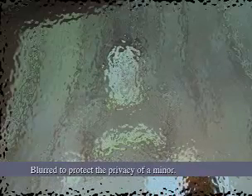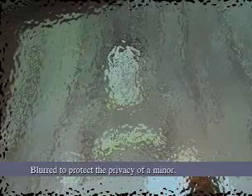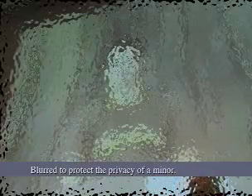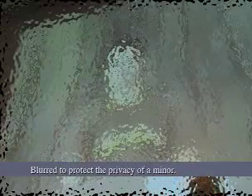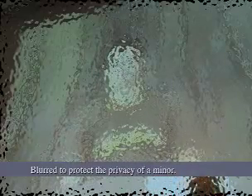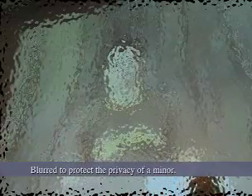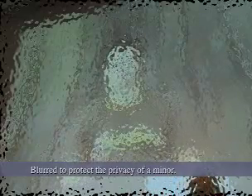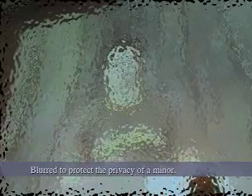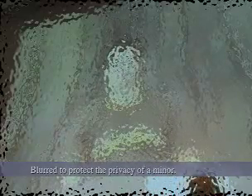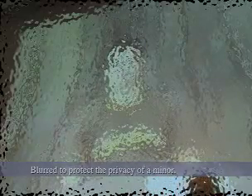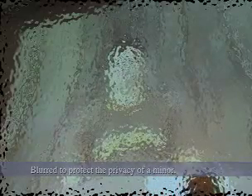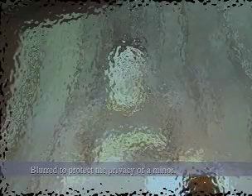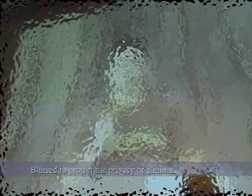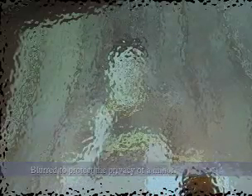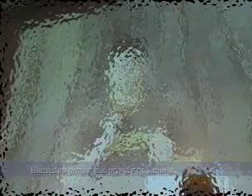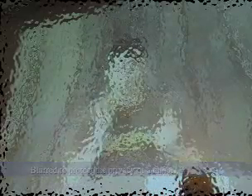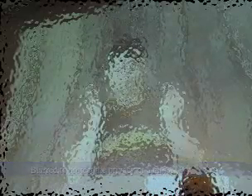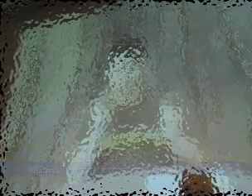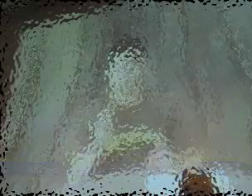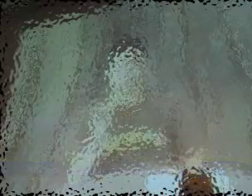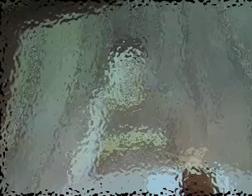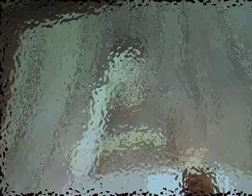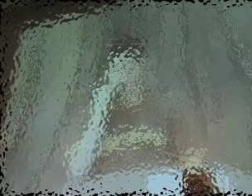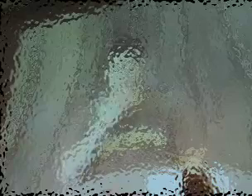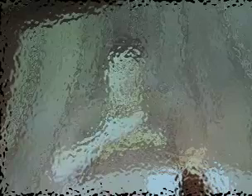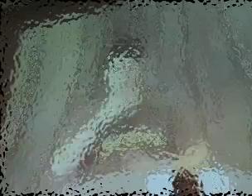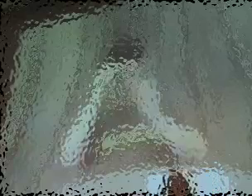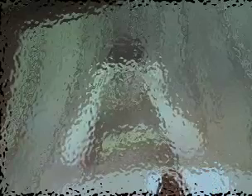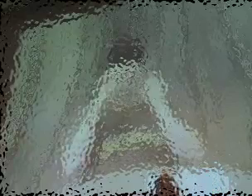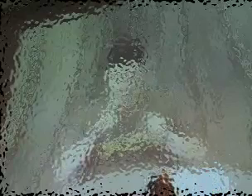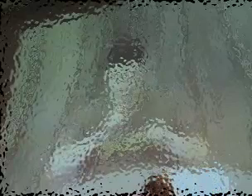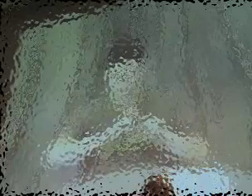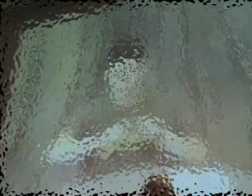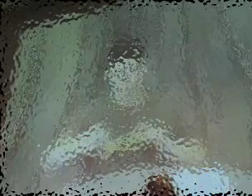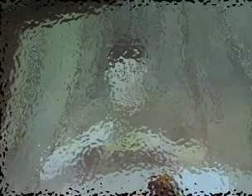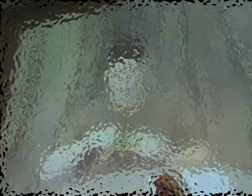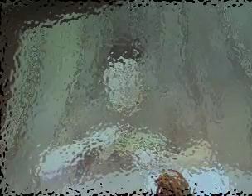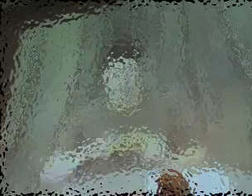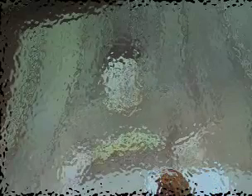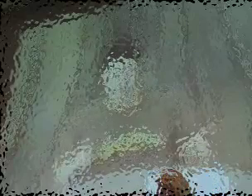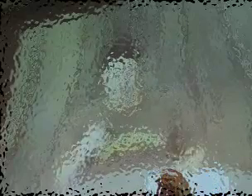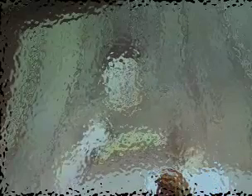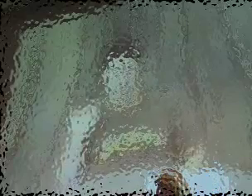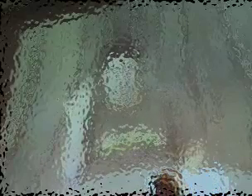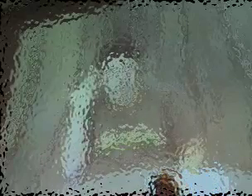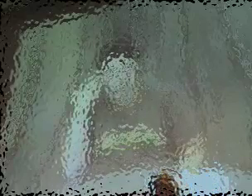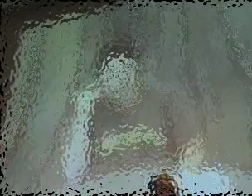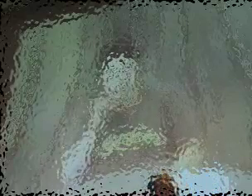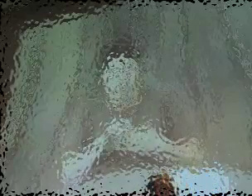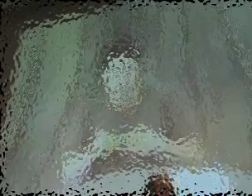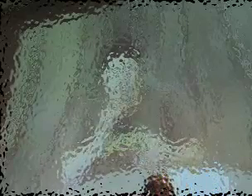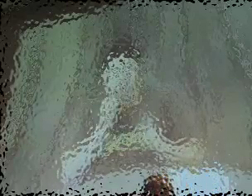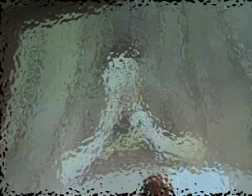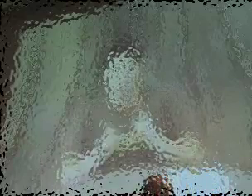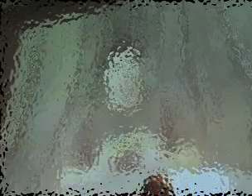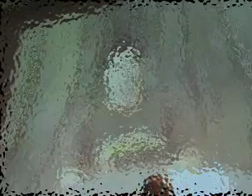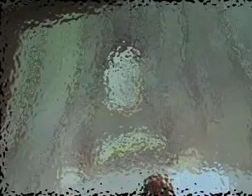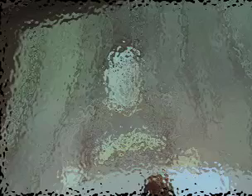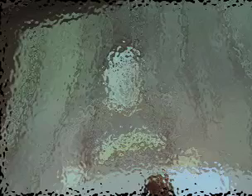You know, I'm going to voice for him because I want to make sure he gets all the... I hope the teacher doesn't call me on the phone. No, I mean, I hope the teacher doesn't call me when I don't know